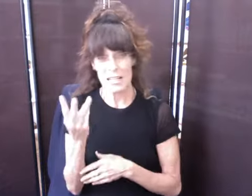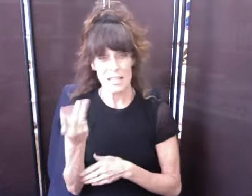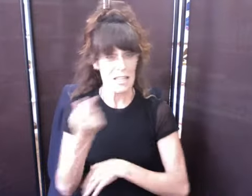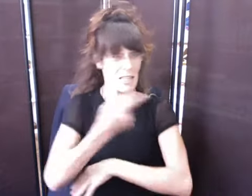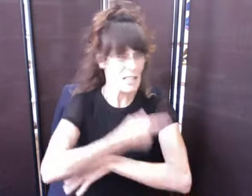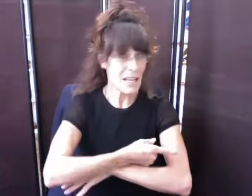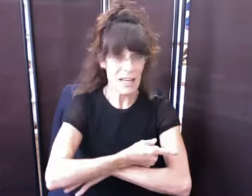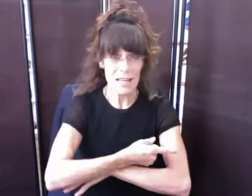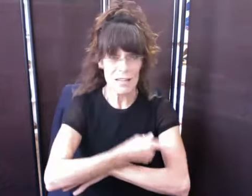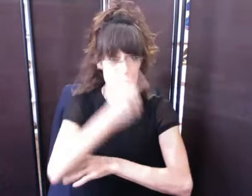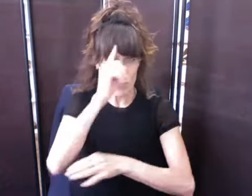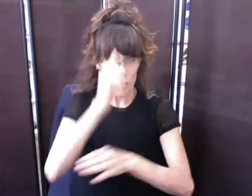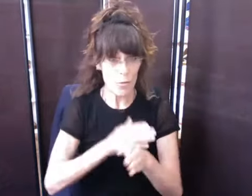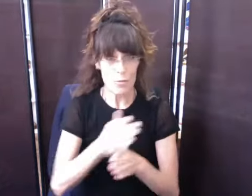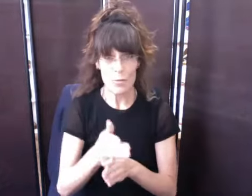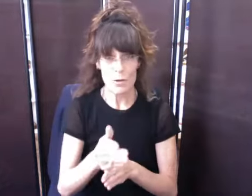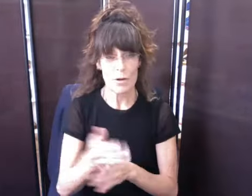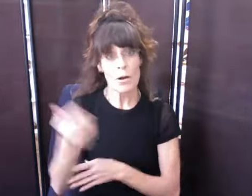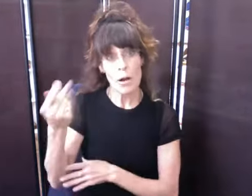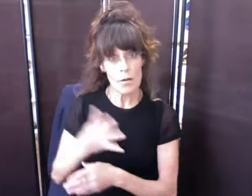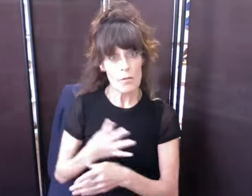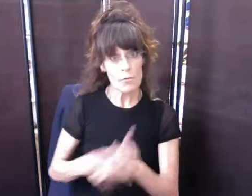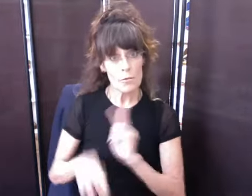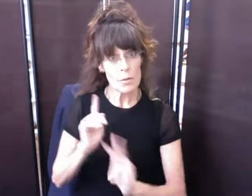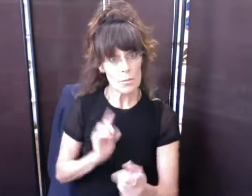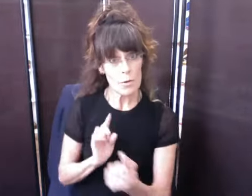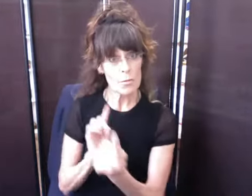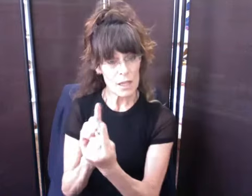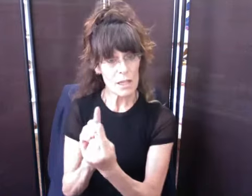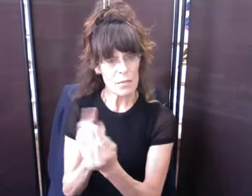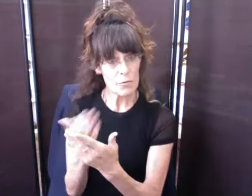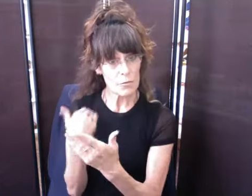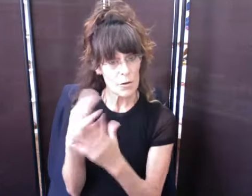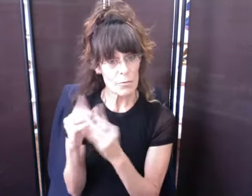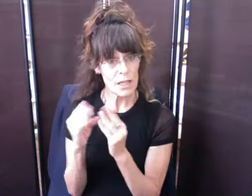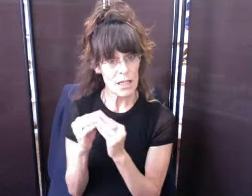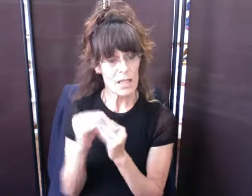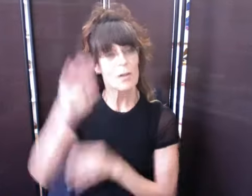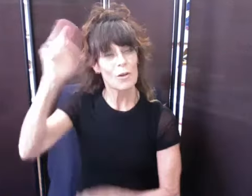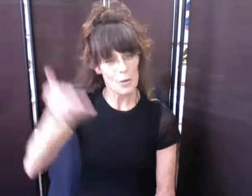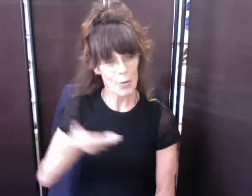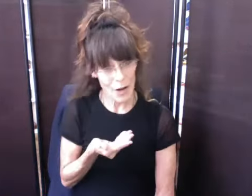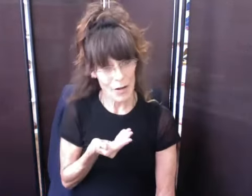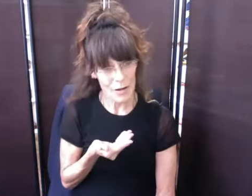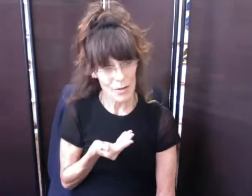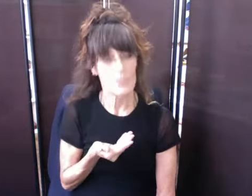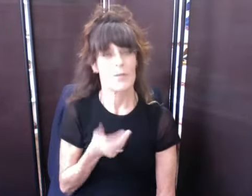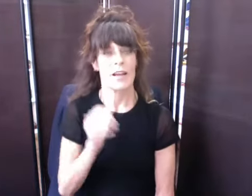met a couple of people before the meeting who were in that spot, and we want to welcome you. Thank you for being a part of Alcoholics Anonymous. You are welcome here.